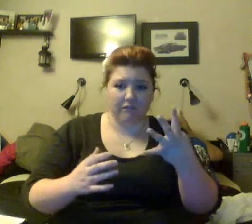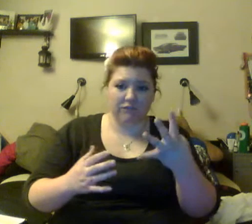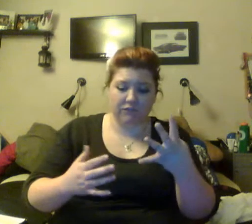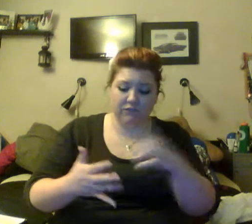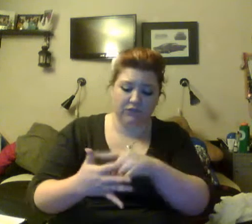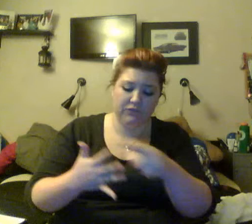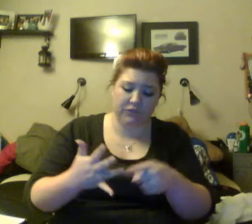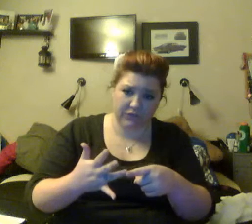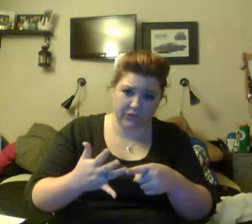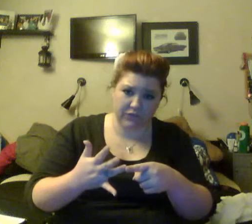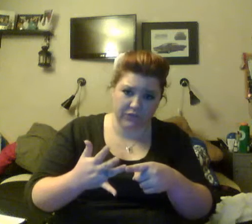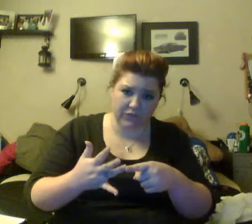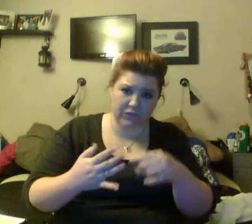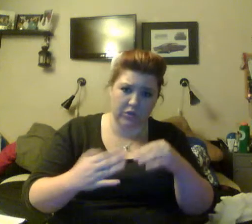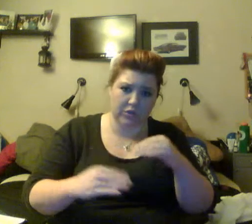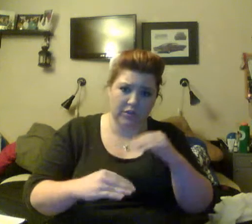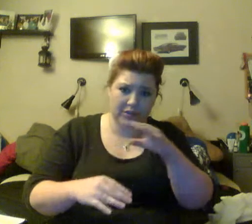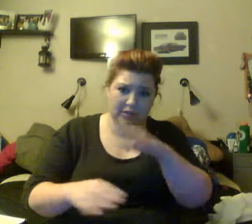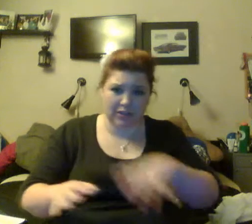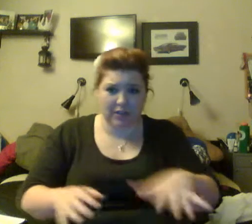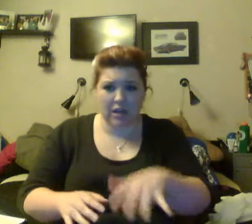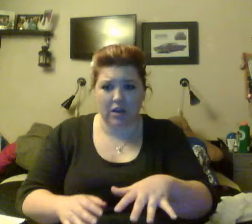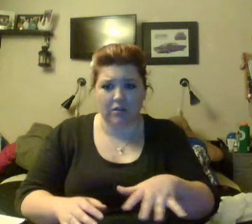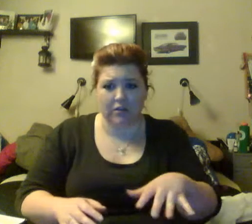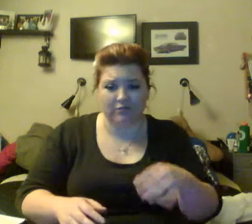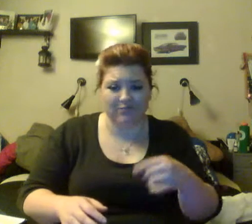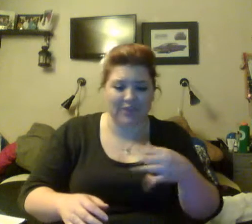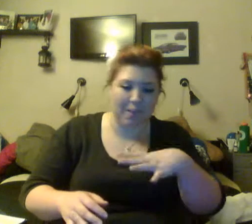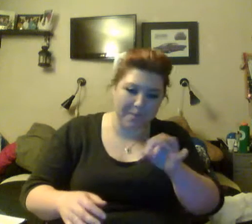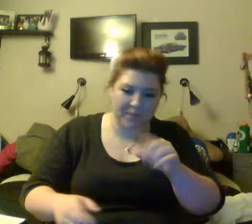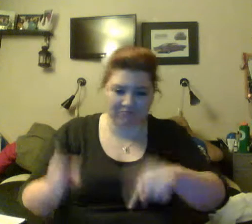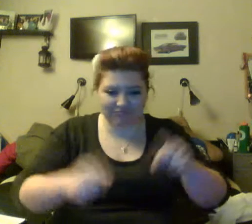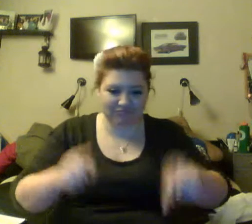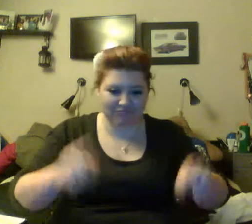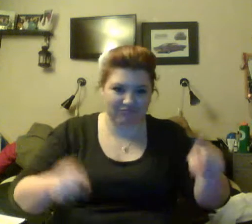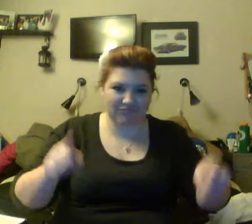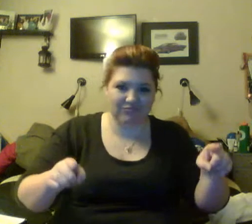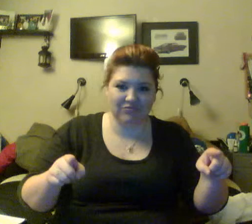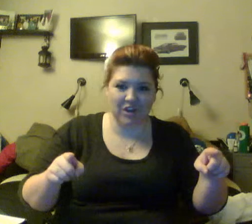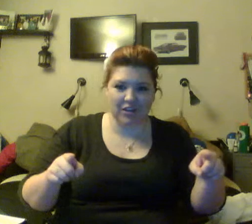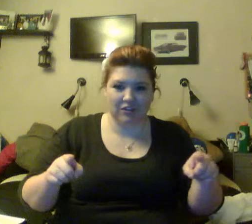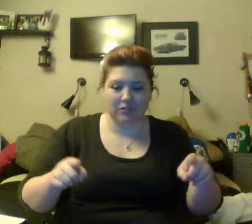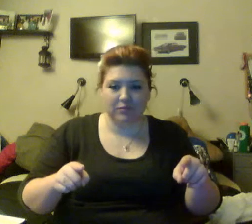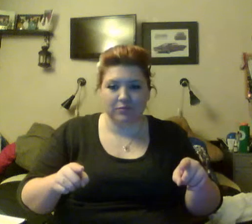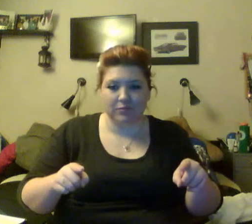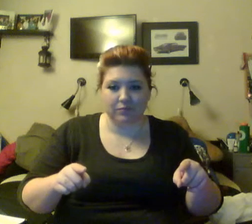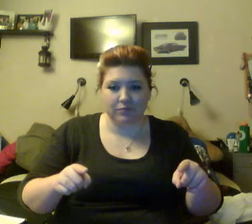by random, really. I just decide which ones I'm going to do at the beginning of that semester. And in the past, I've